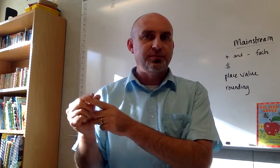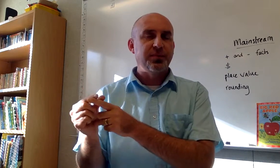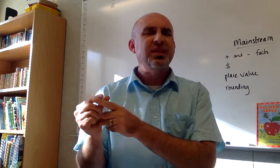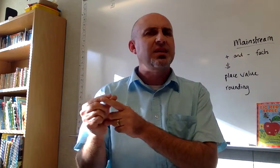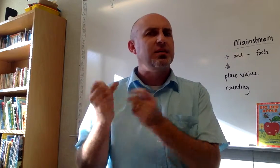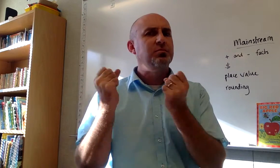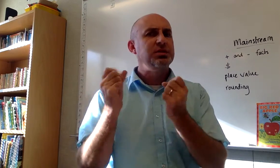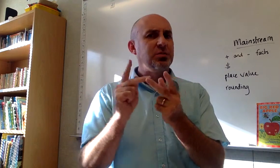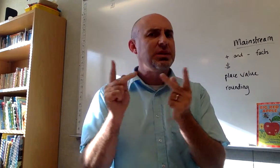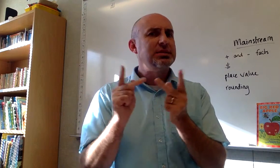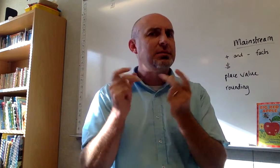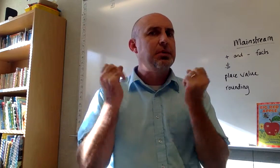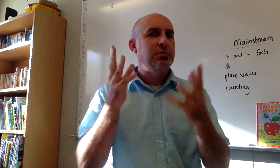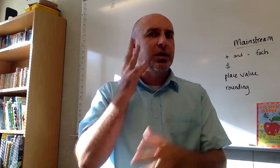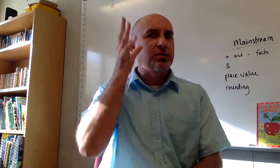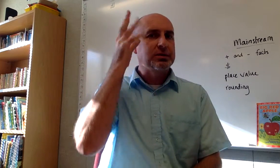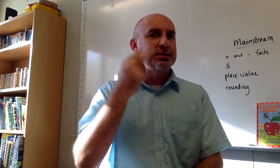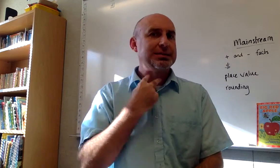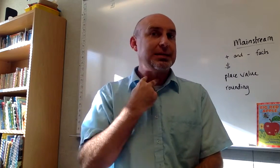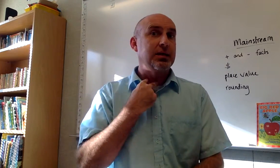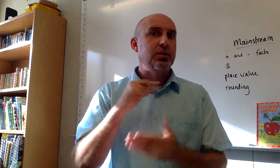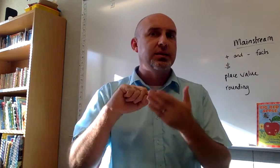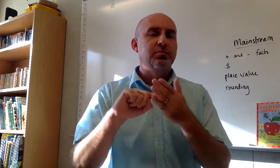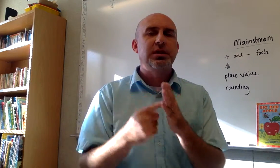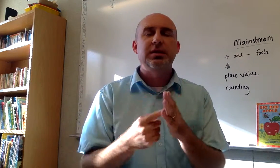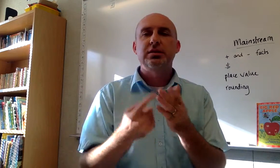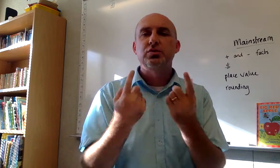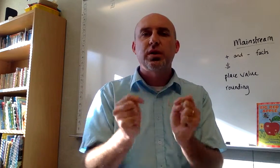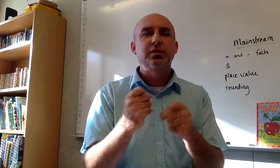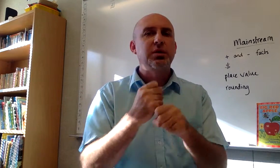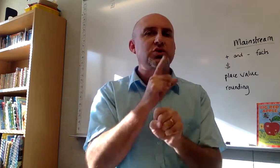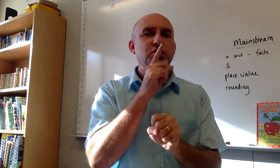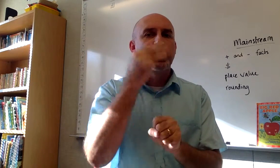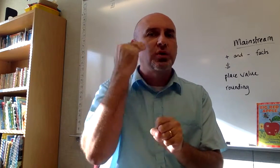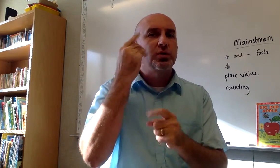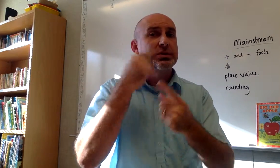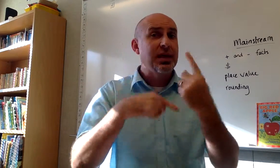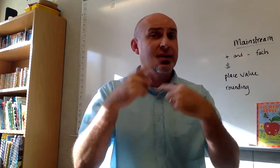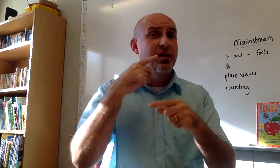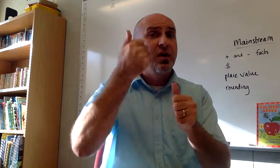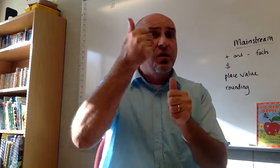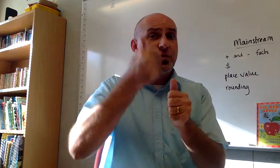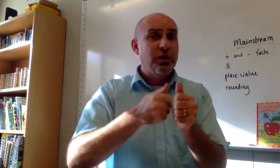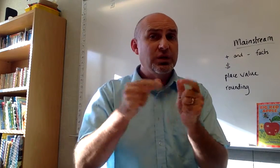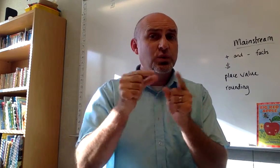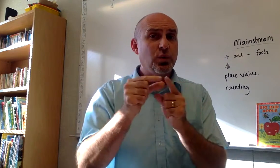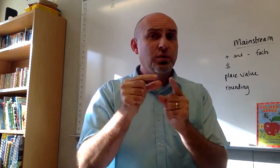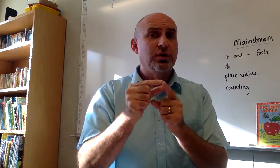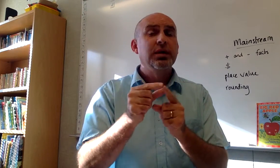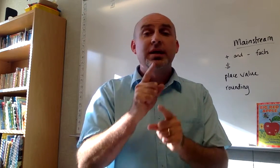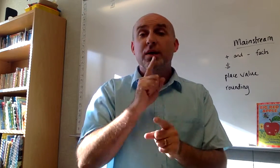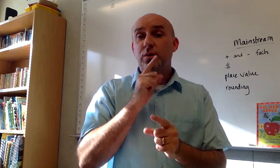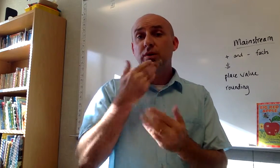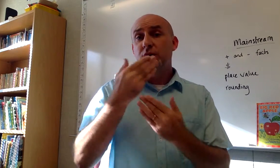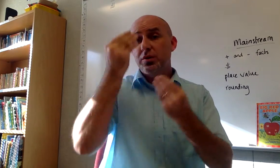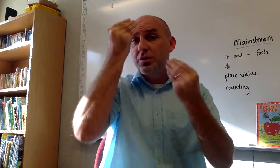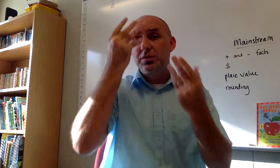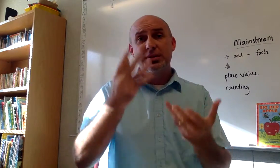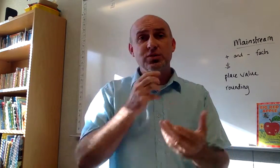I think it's a place that many parents get stuck right in the beginning, is trying to make sure they know the sign for each word. And really the good news is you